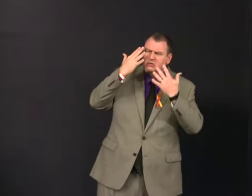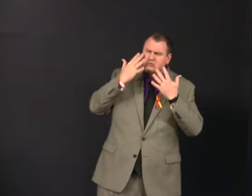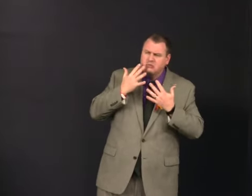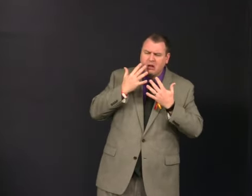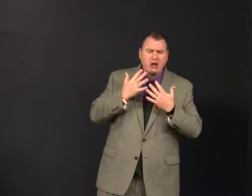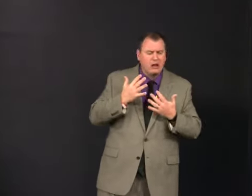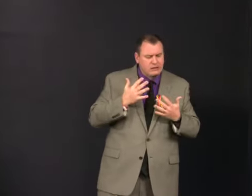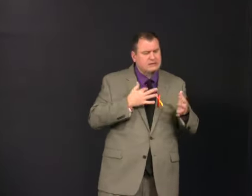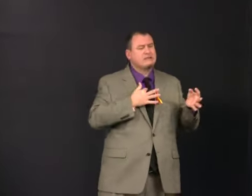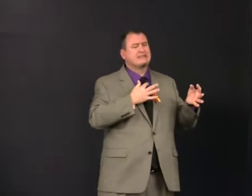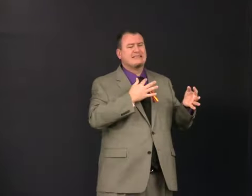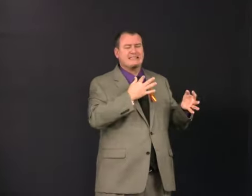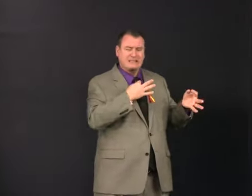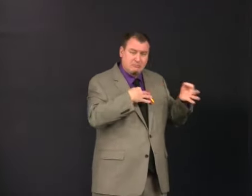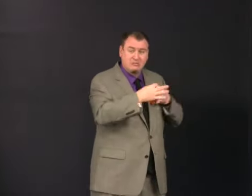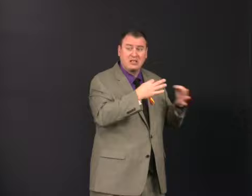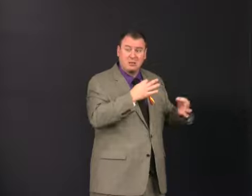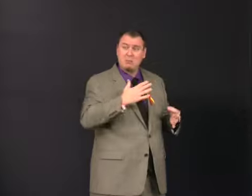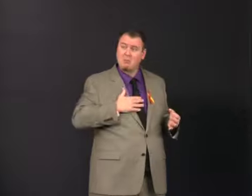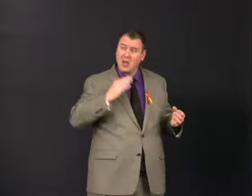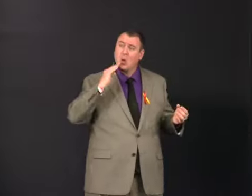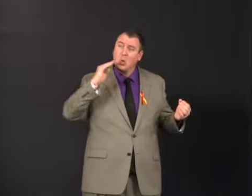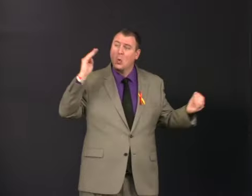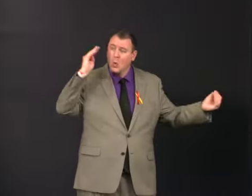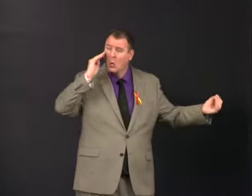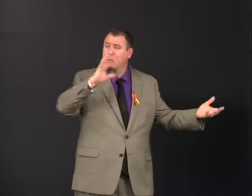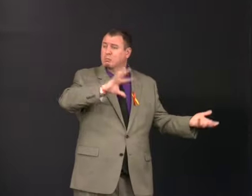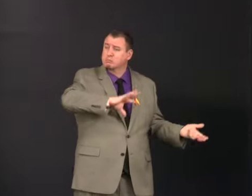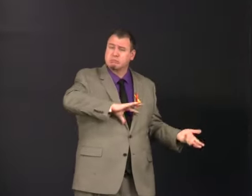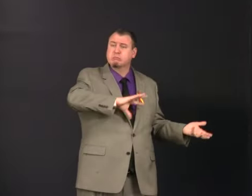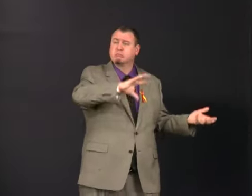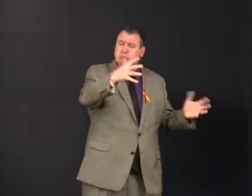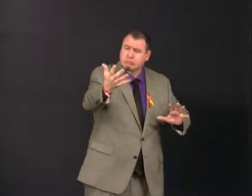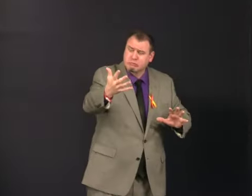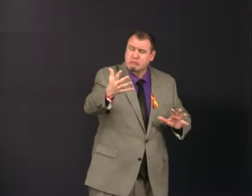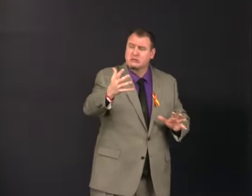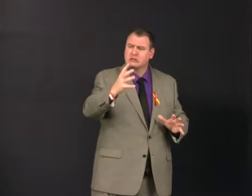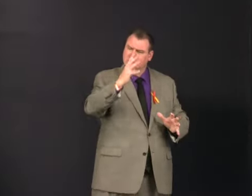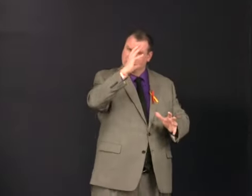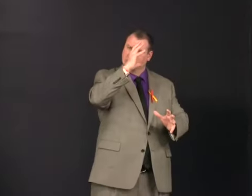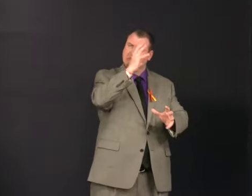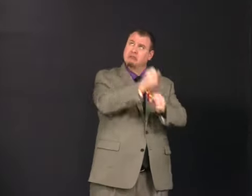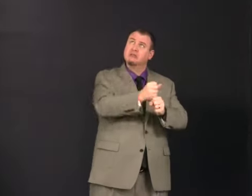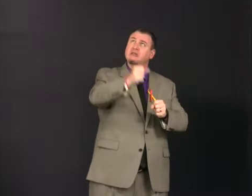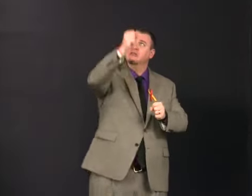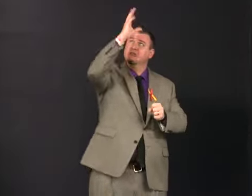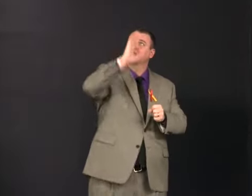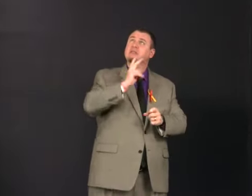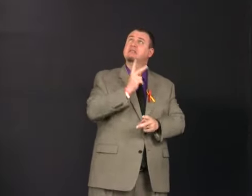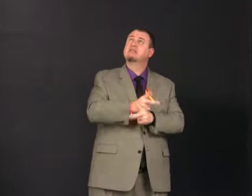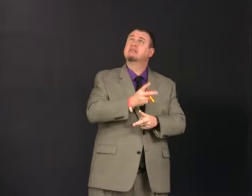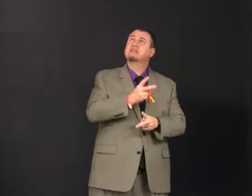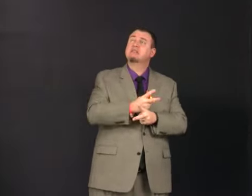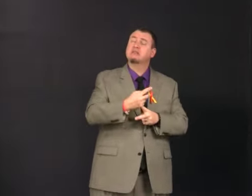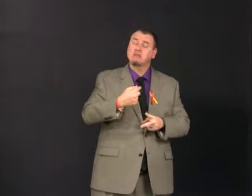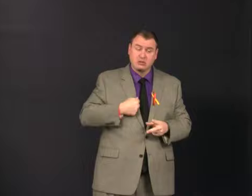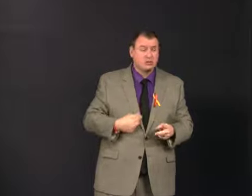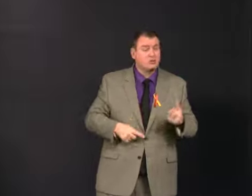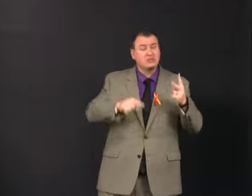Was there with the king, and the king could see that he was sad, and he Nehemiah explains that he was sad, why